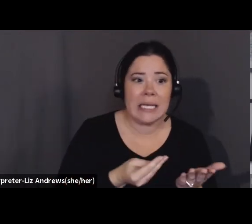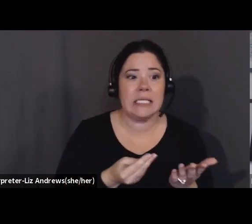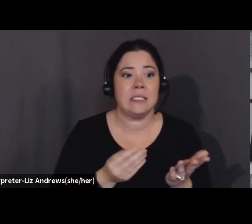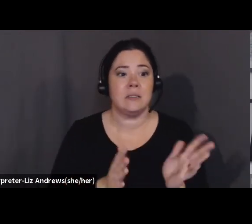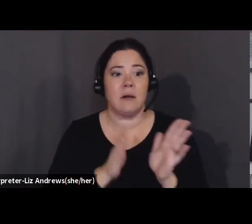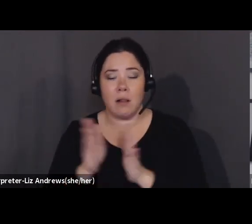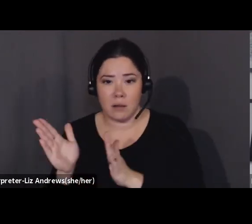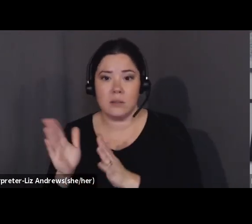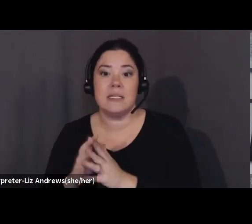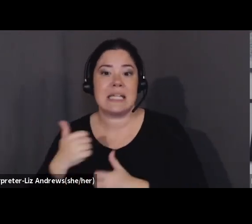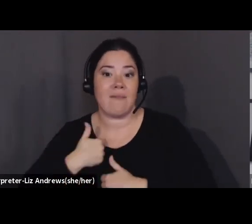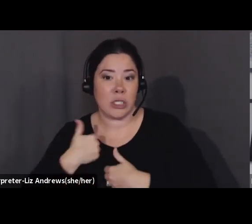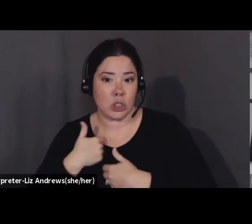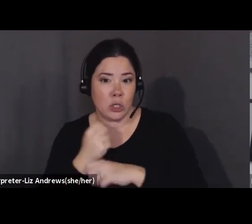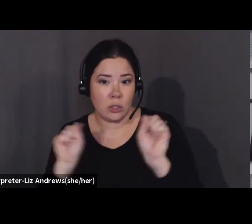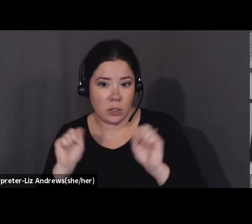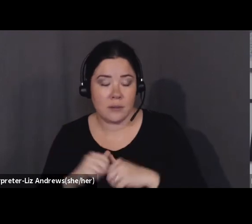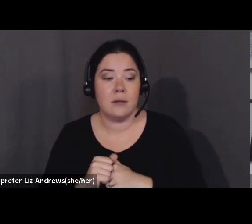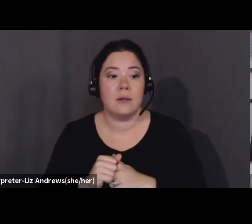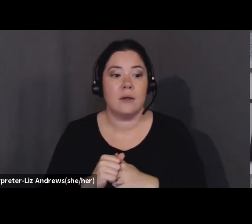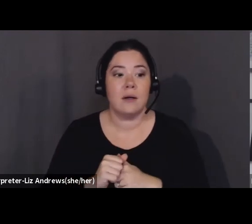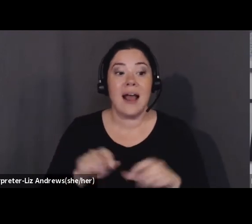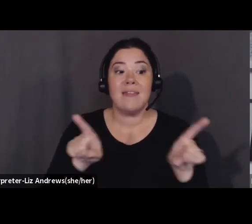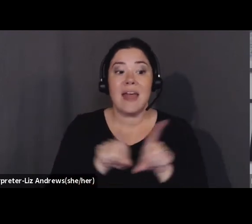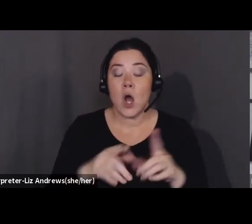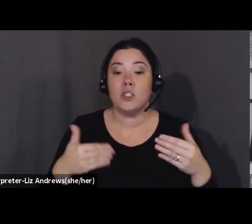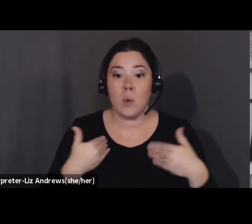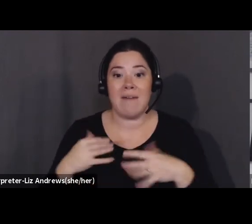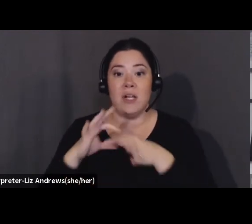a relationship with the Mayor's Advisory Council.